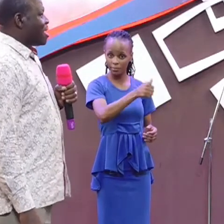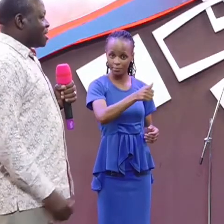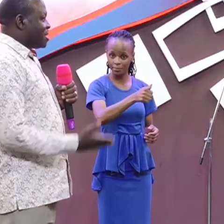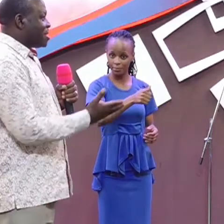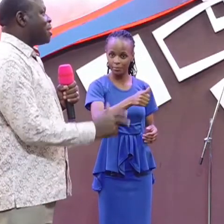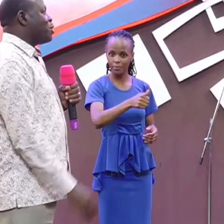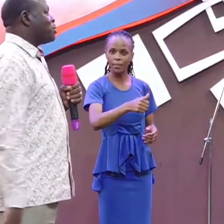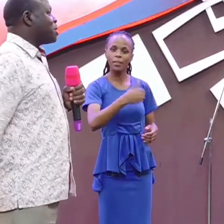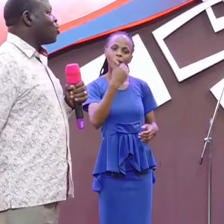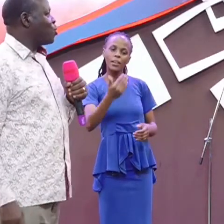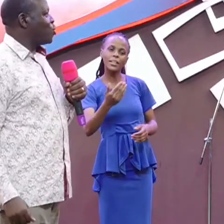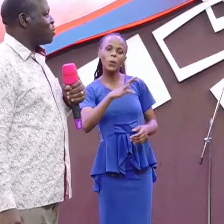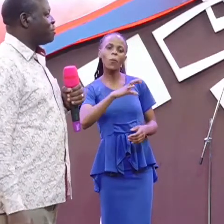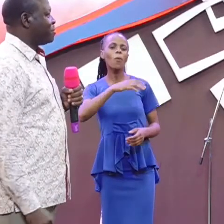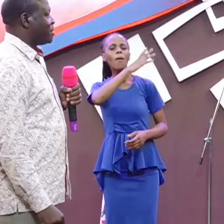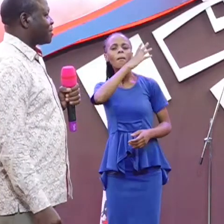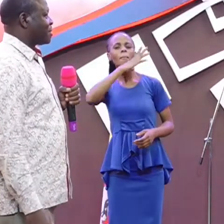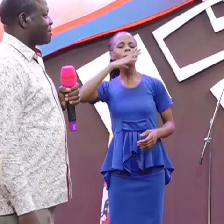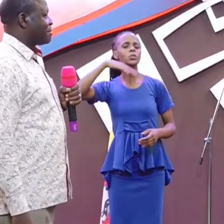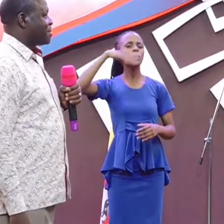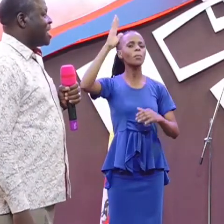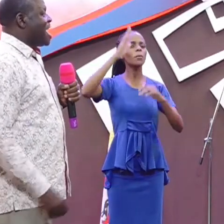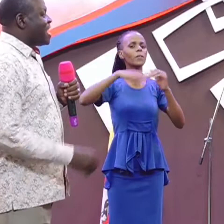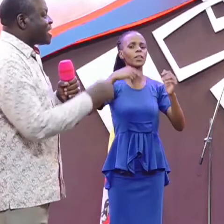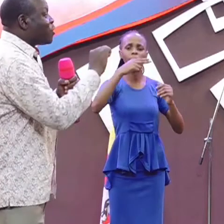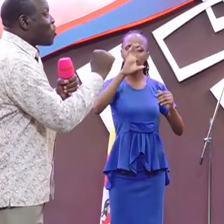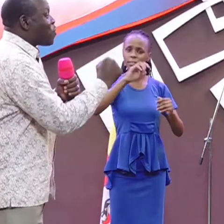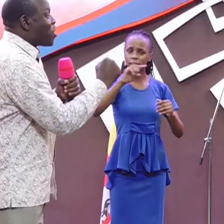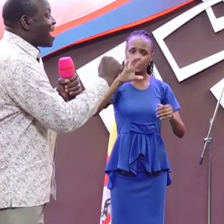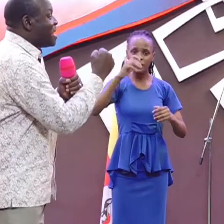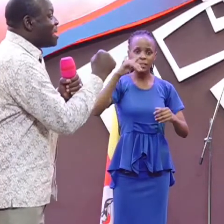Yes. I was older than Hezekiah.